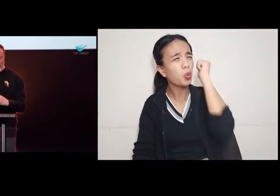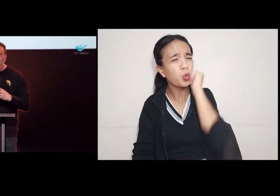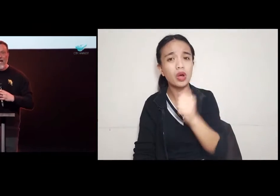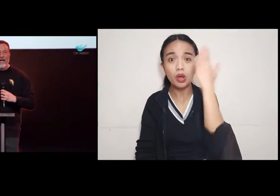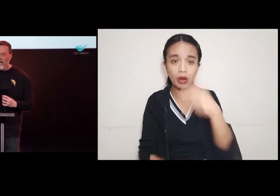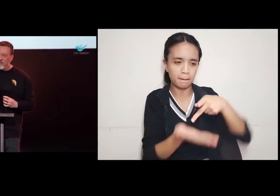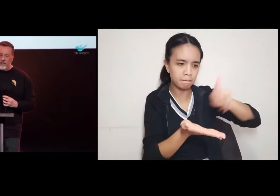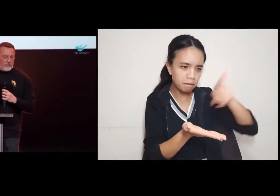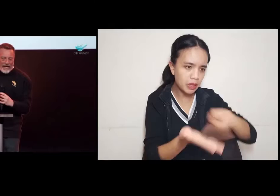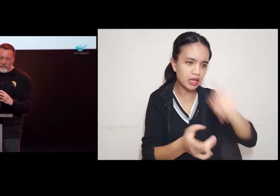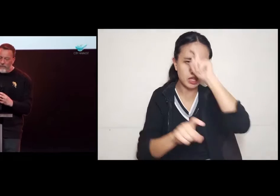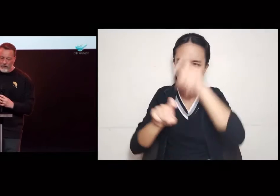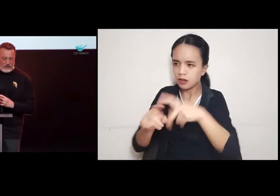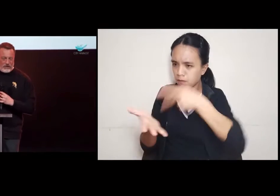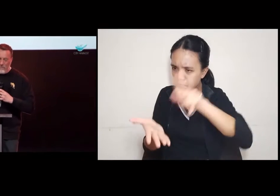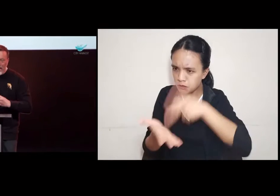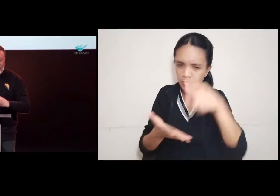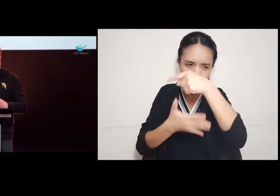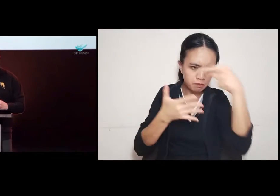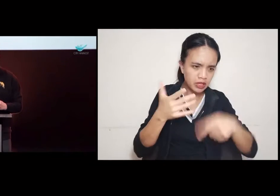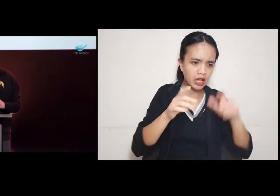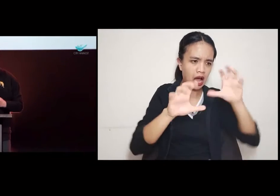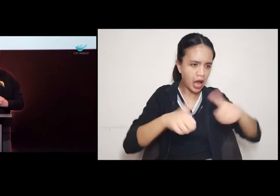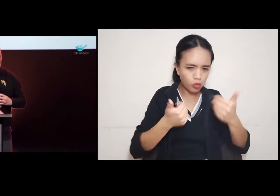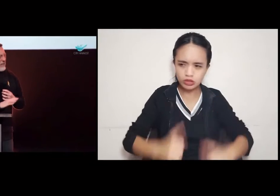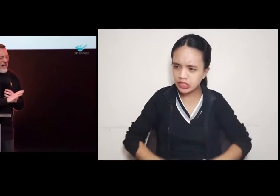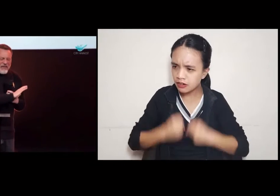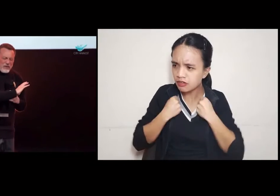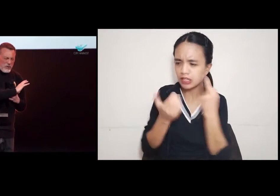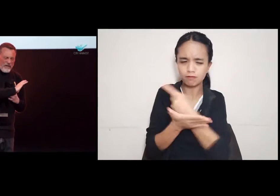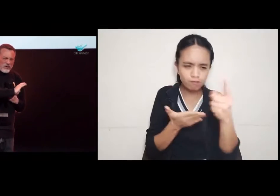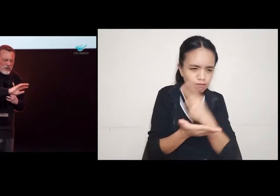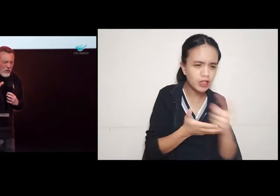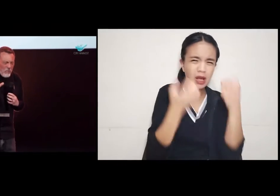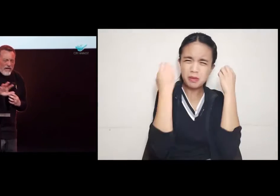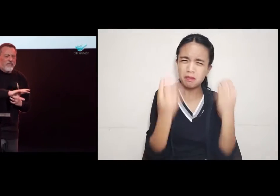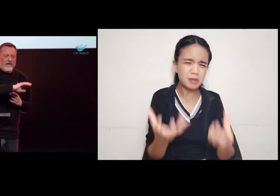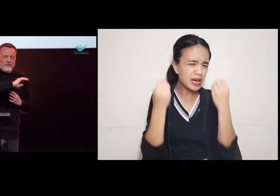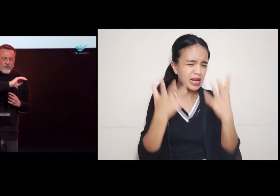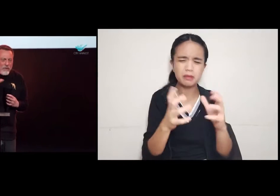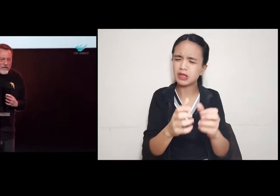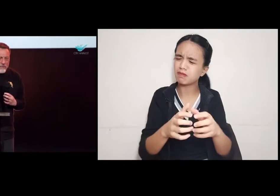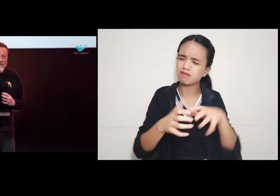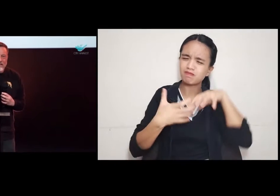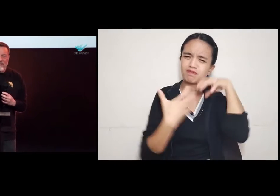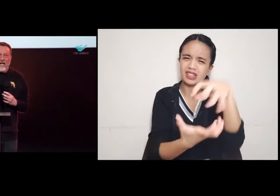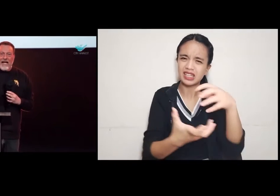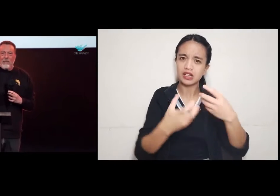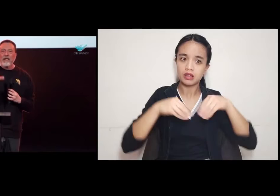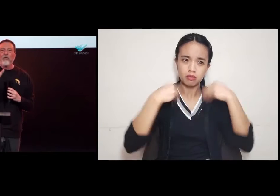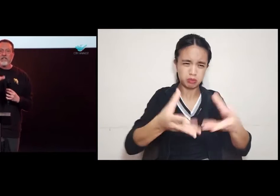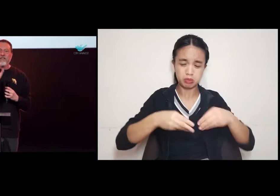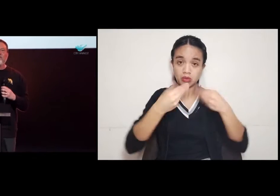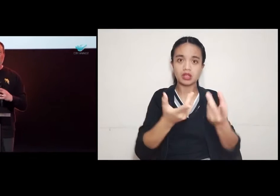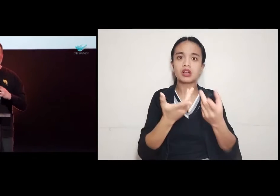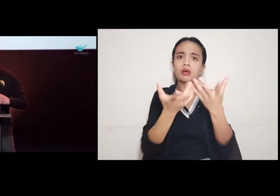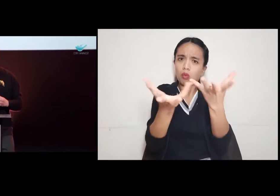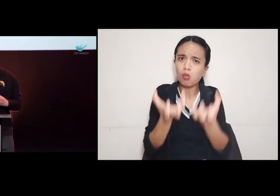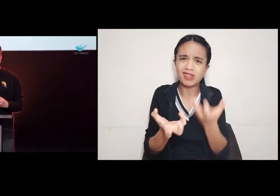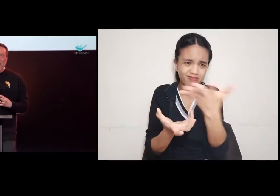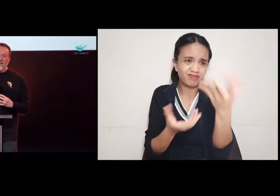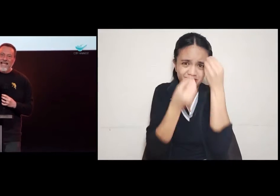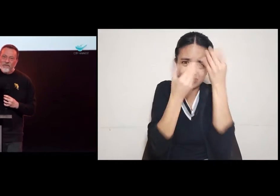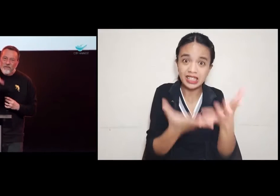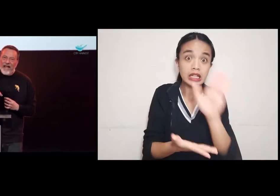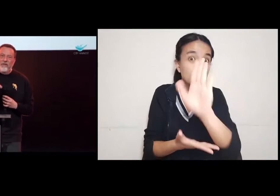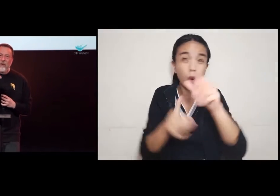every single day just to pay the bills, just to make it through the week. And there are others who have so much and they have so much abundance. But I don't want you to think for 1